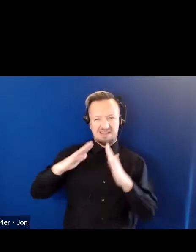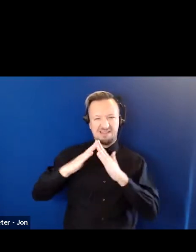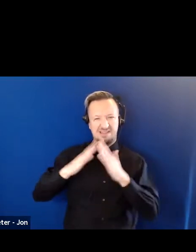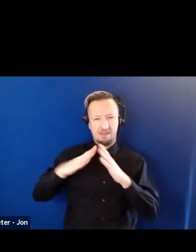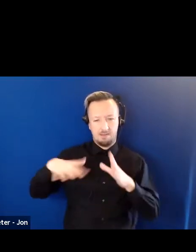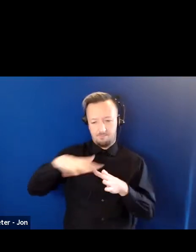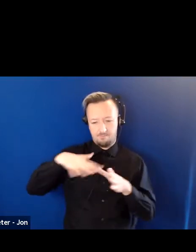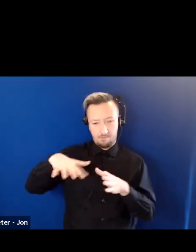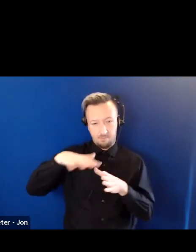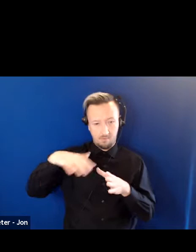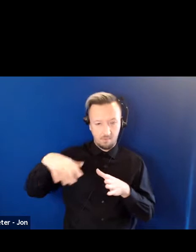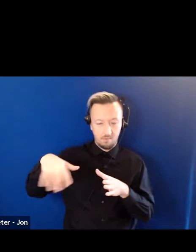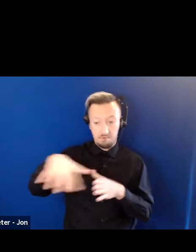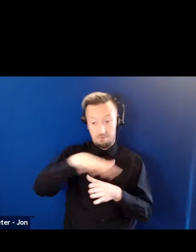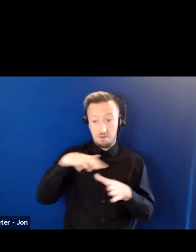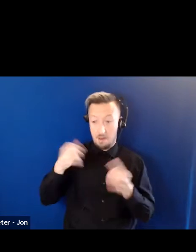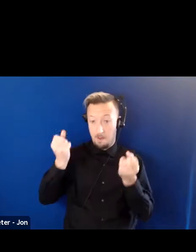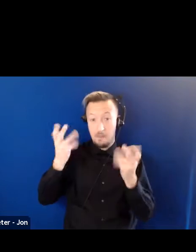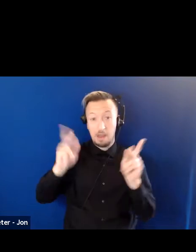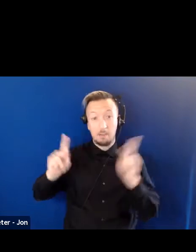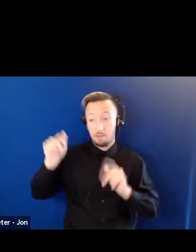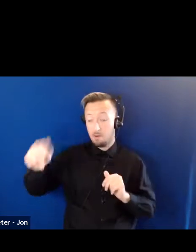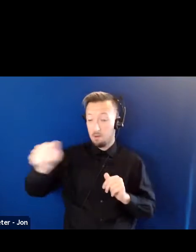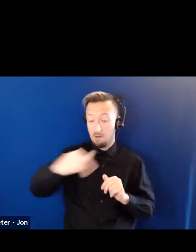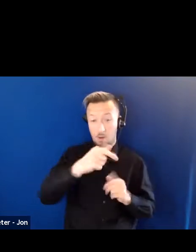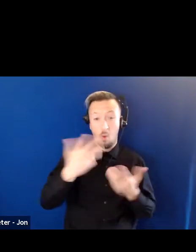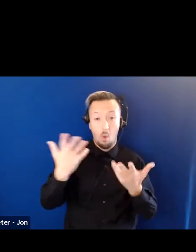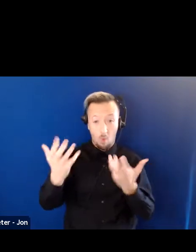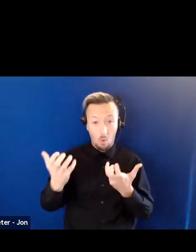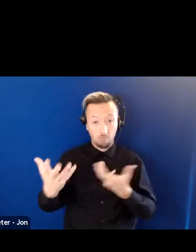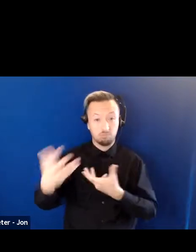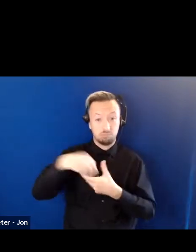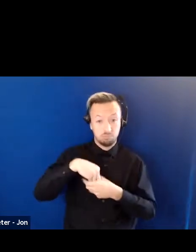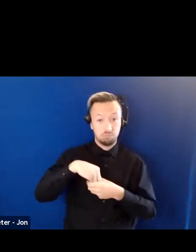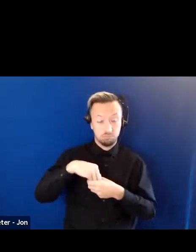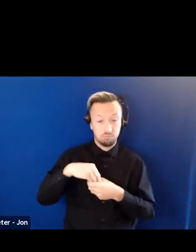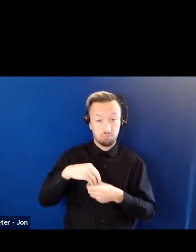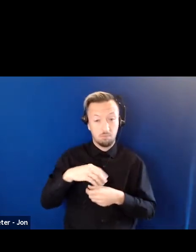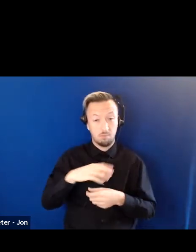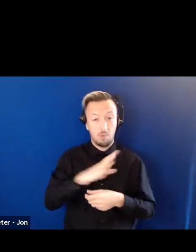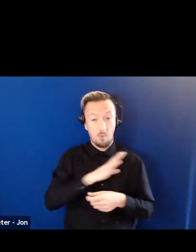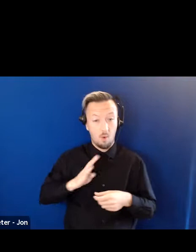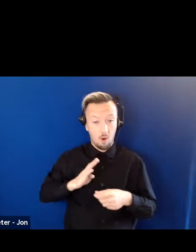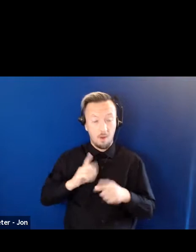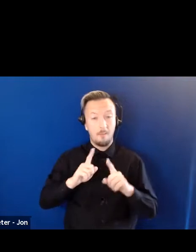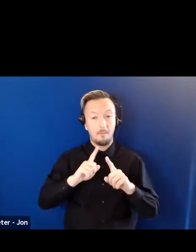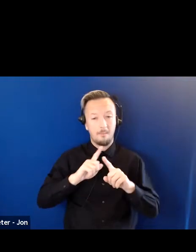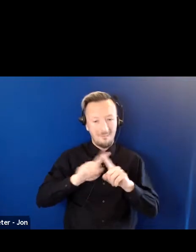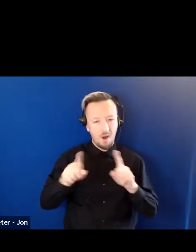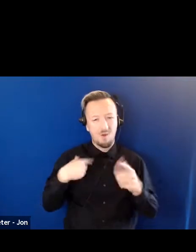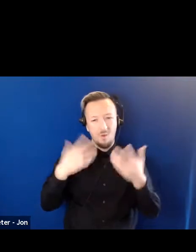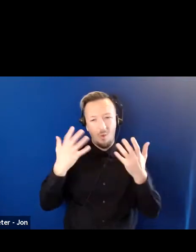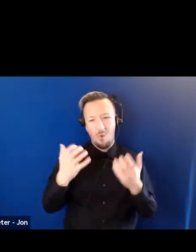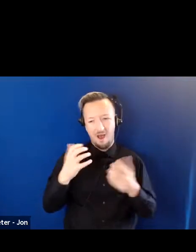people who were actually willing to serve, but we wanted to make sure that we had a full representation of the state, and